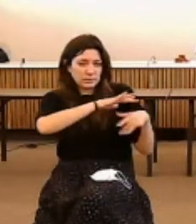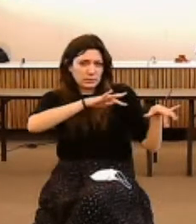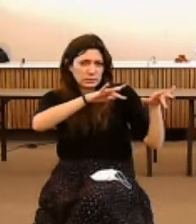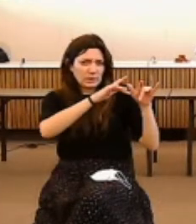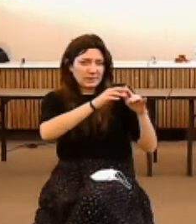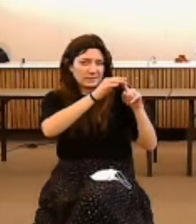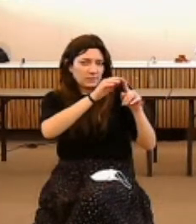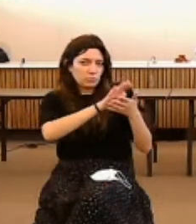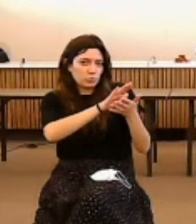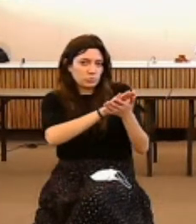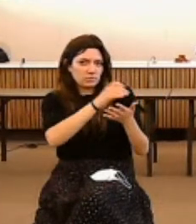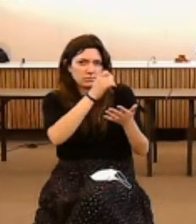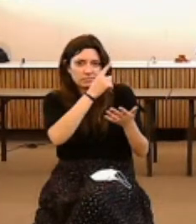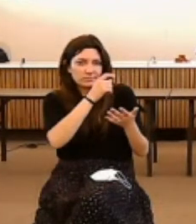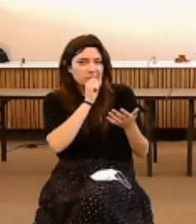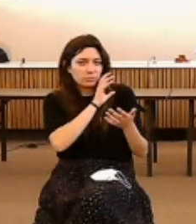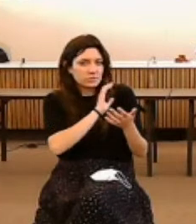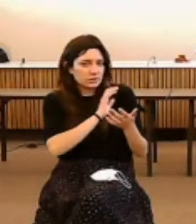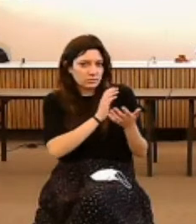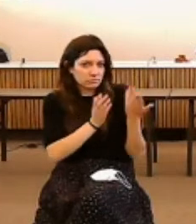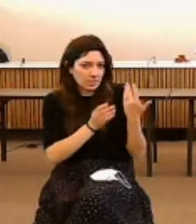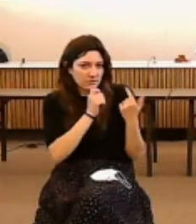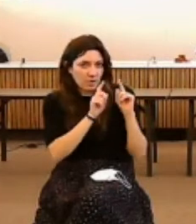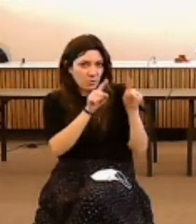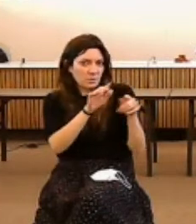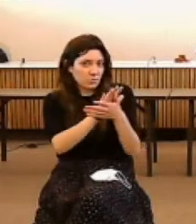don't think any of the seniors are going to be going to school there. So